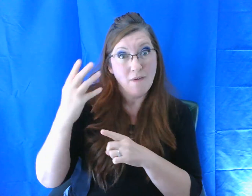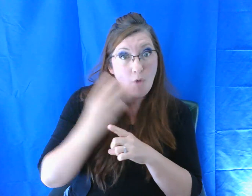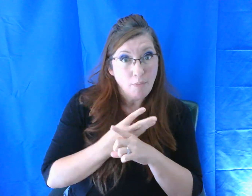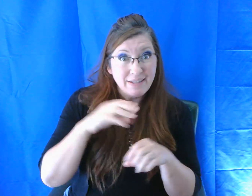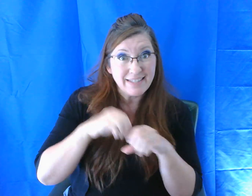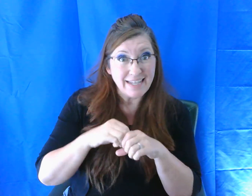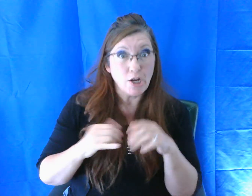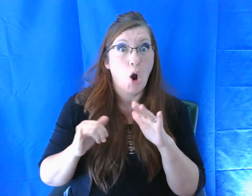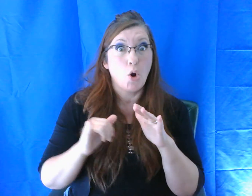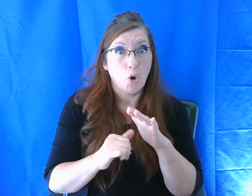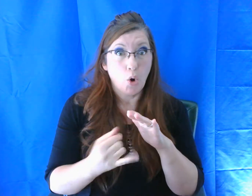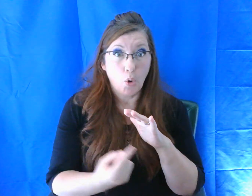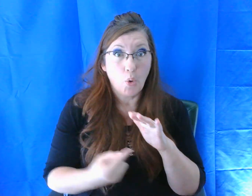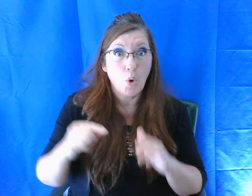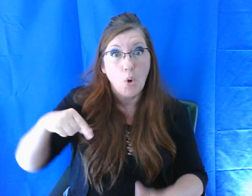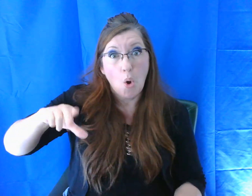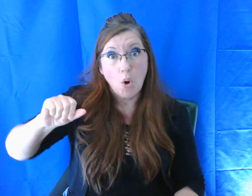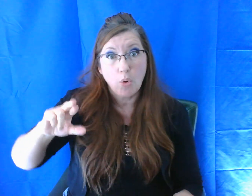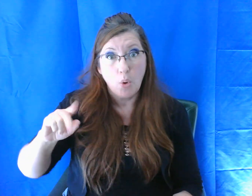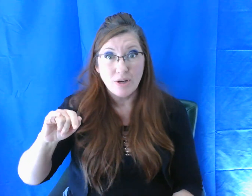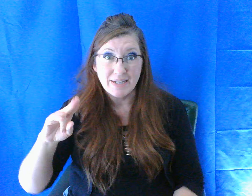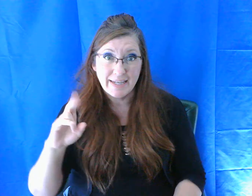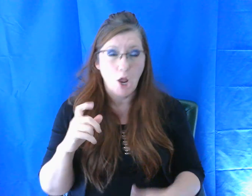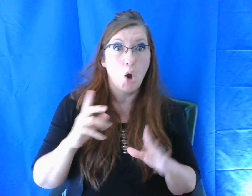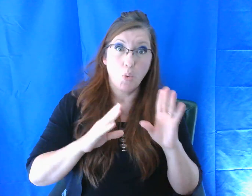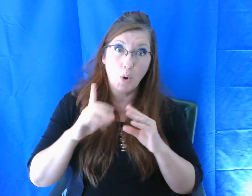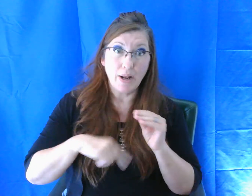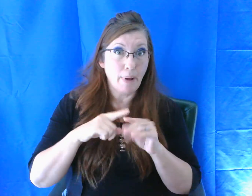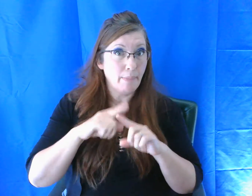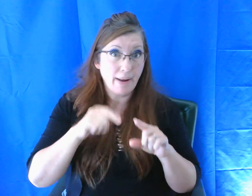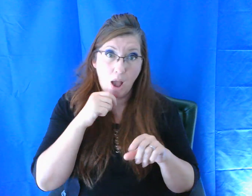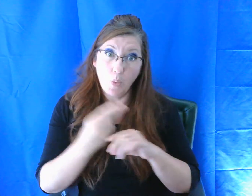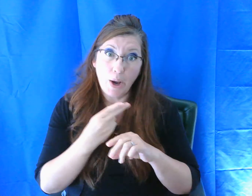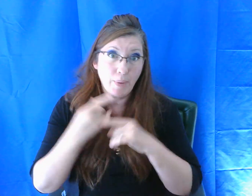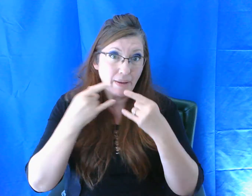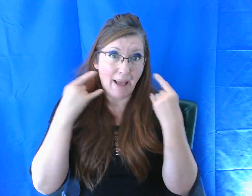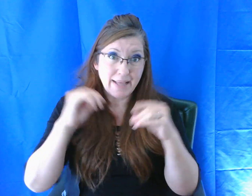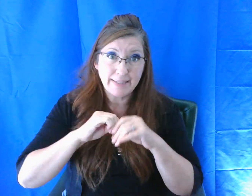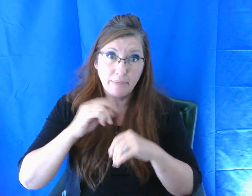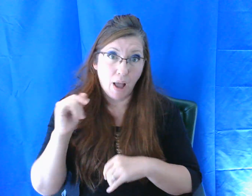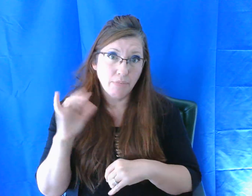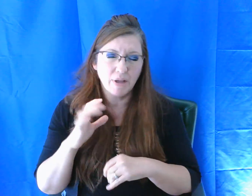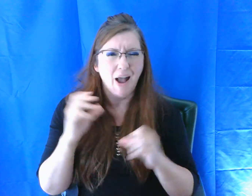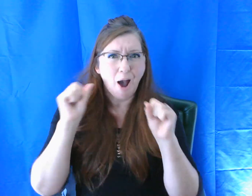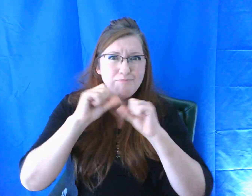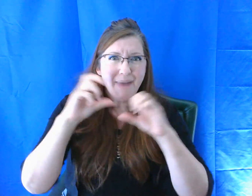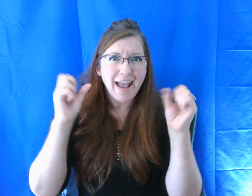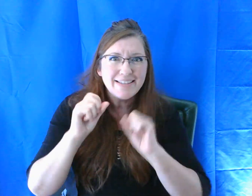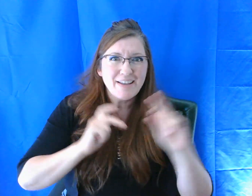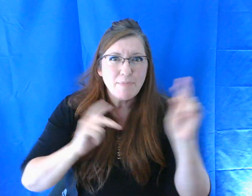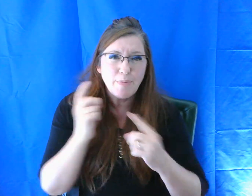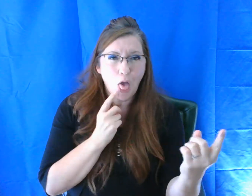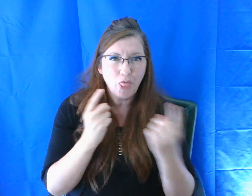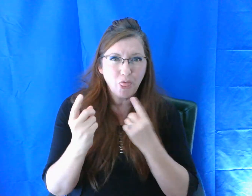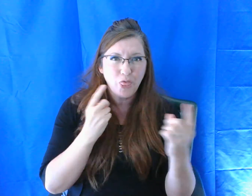Oh, and I'm really not quarantine. Everything's shut down. So worried about but it's amazing. I come out here. These people just walk up to me. I have been